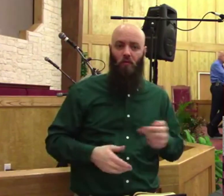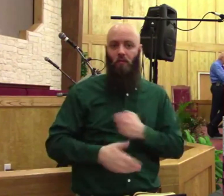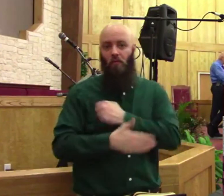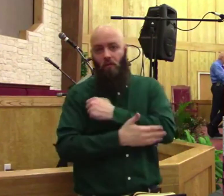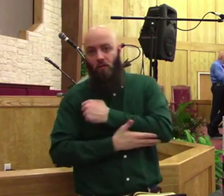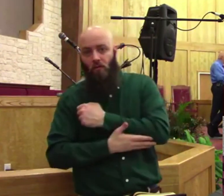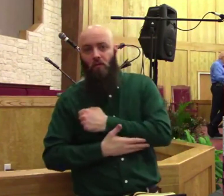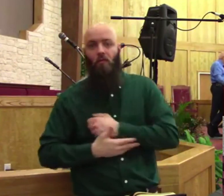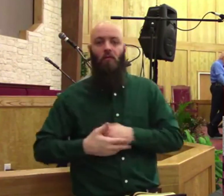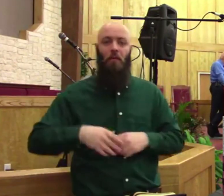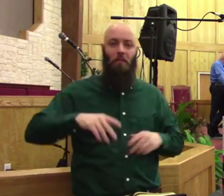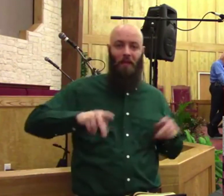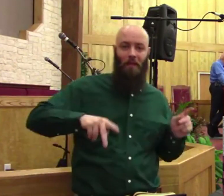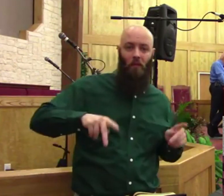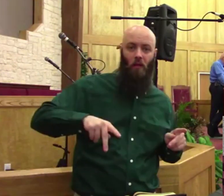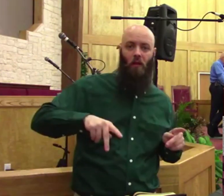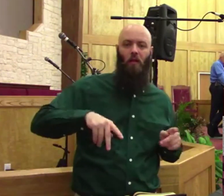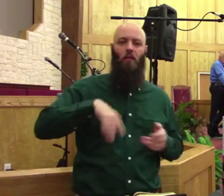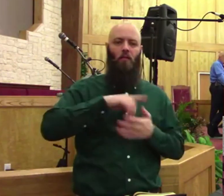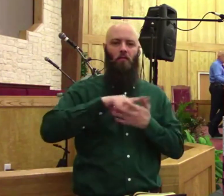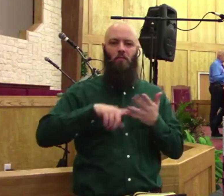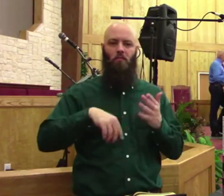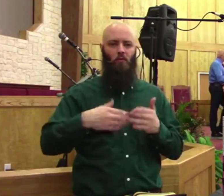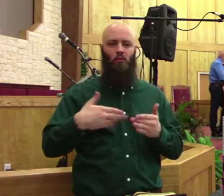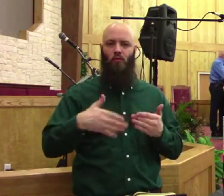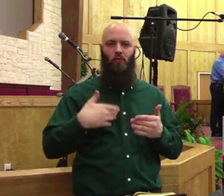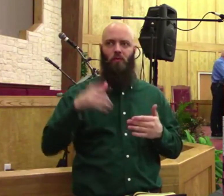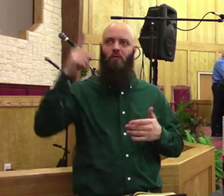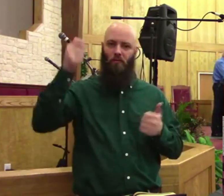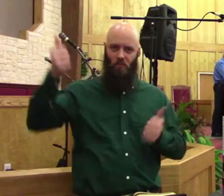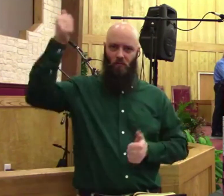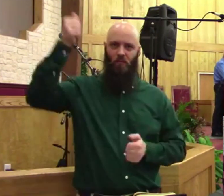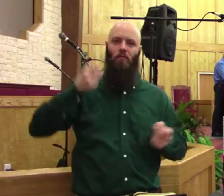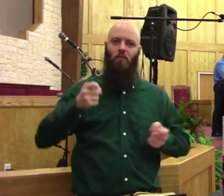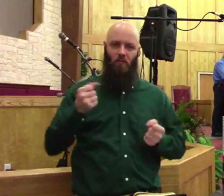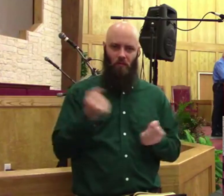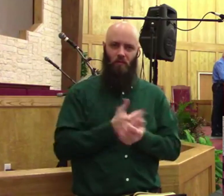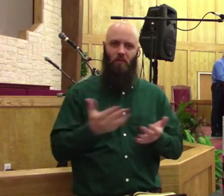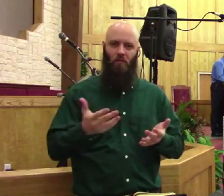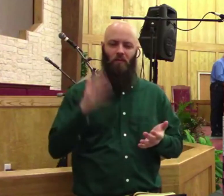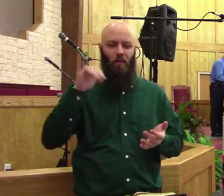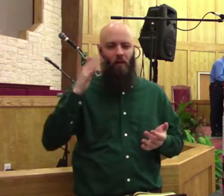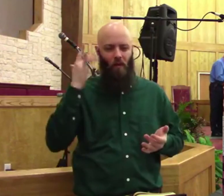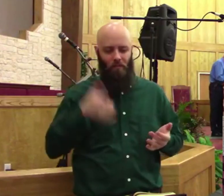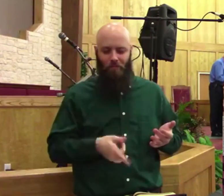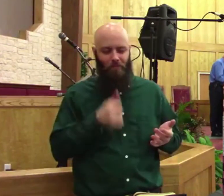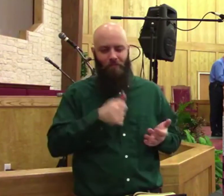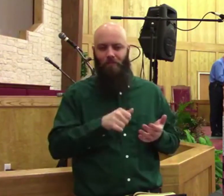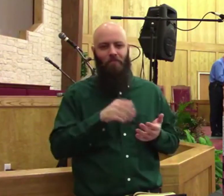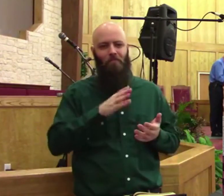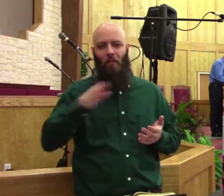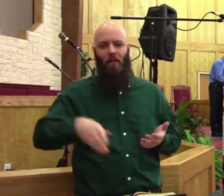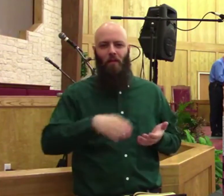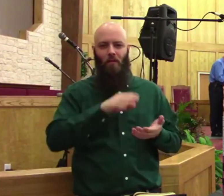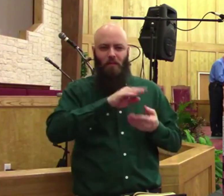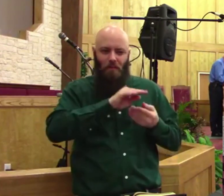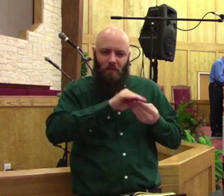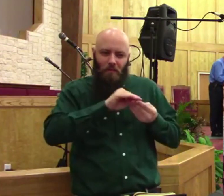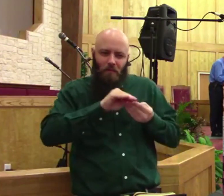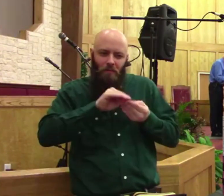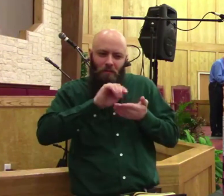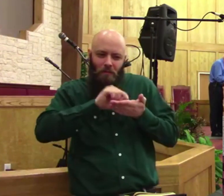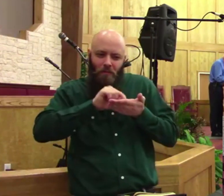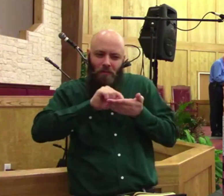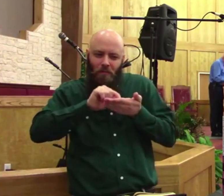over people. And that's why we don't have a detailed history of Babylon